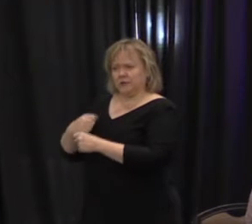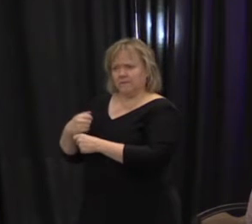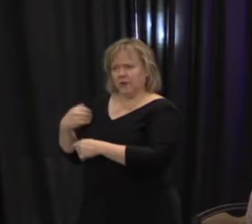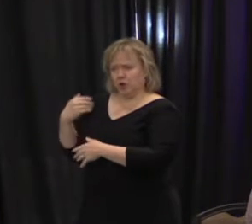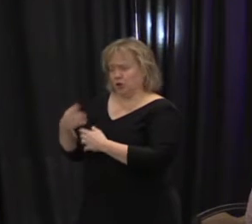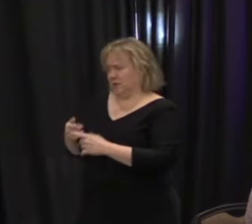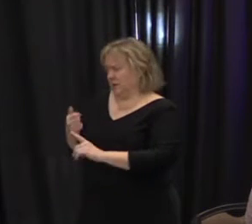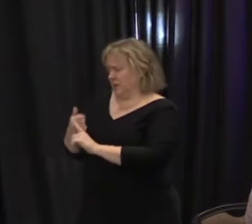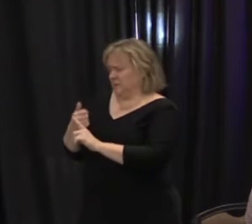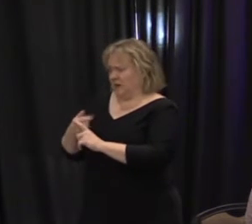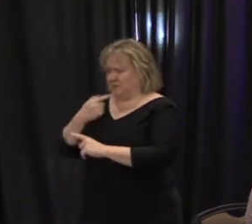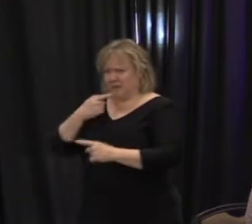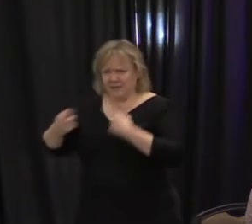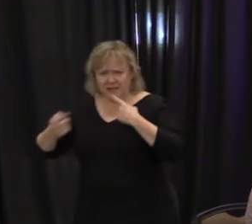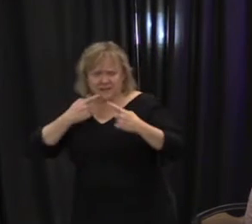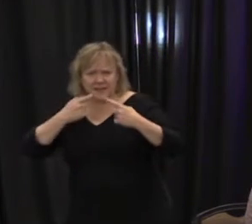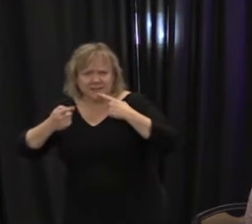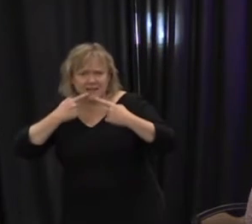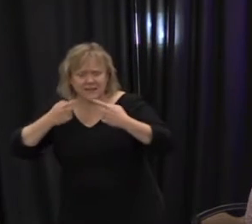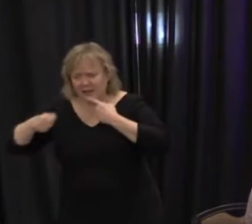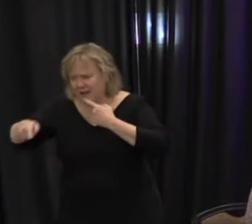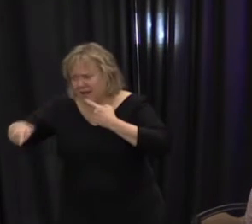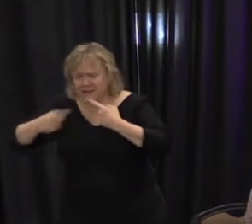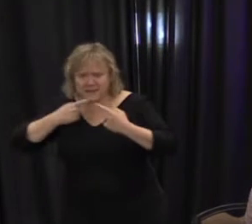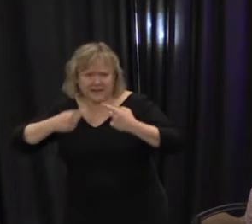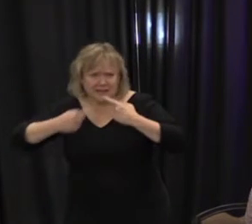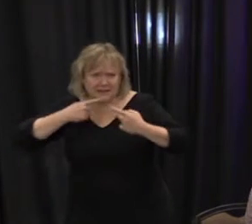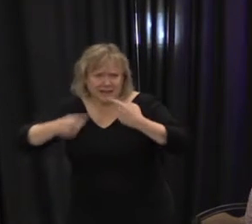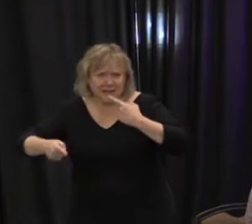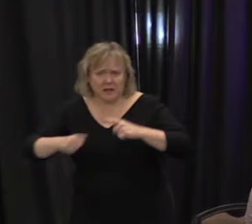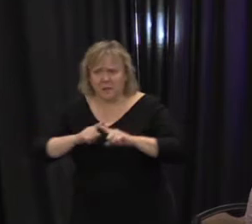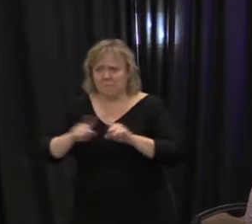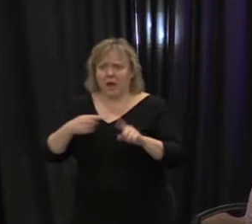been listened to, and what we have now is an apocalypse.